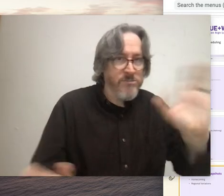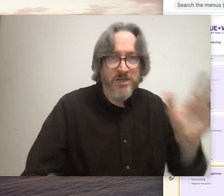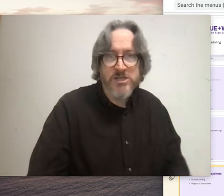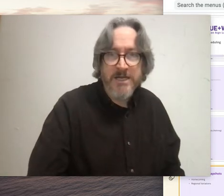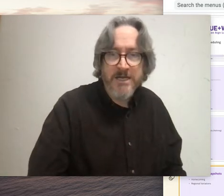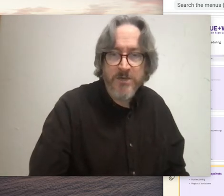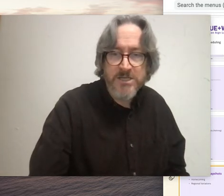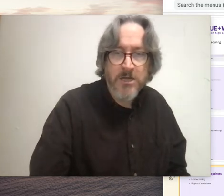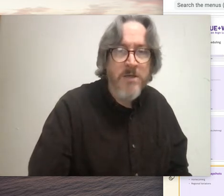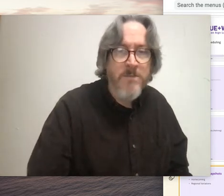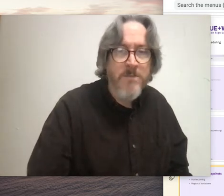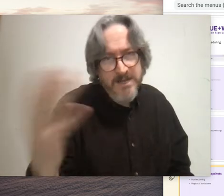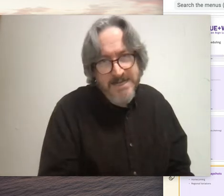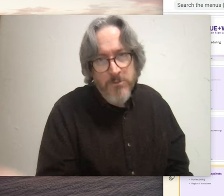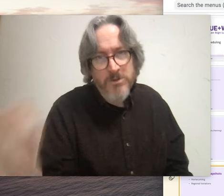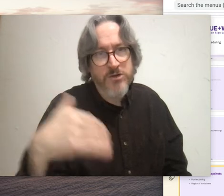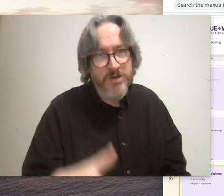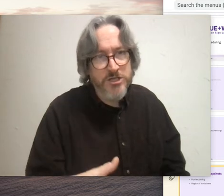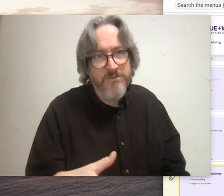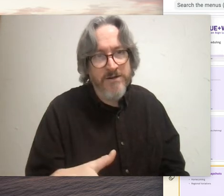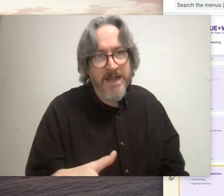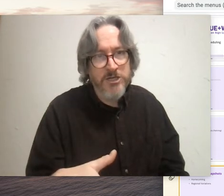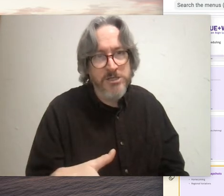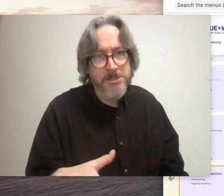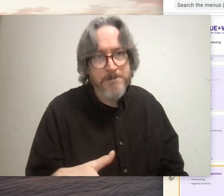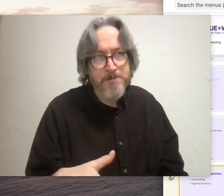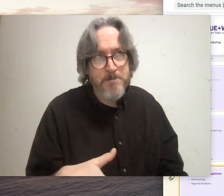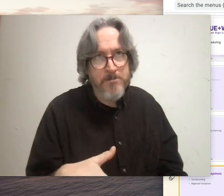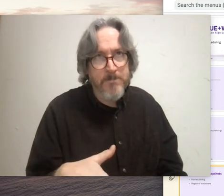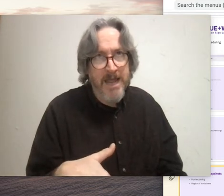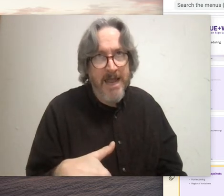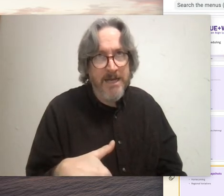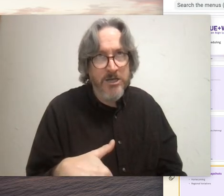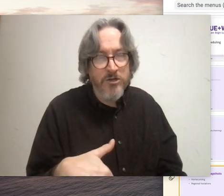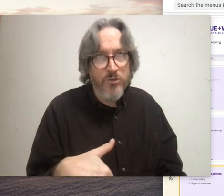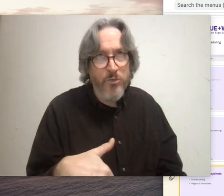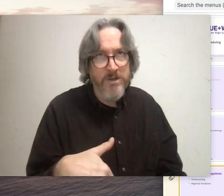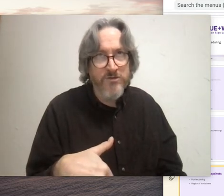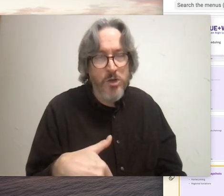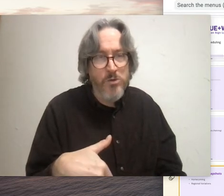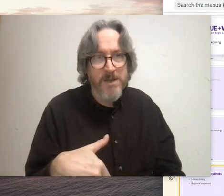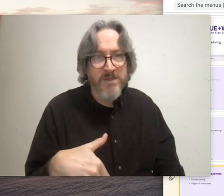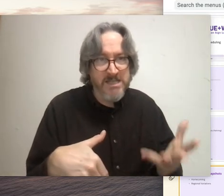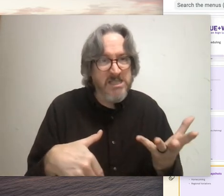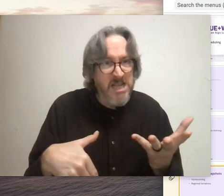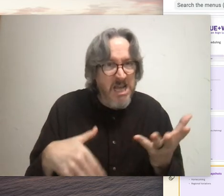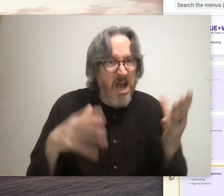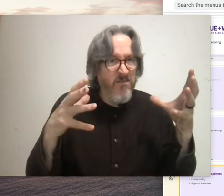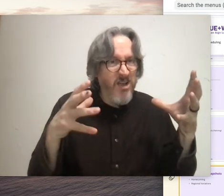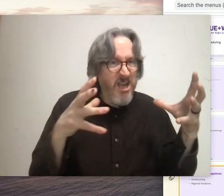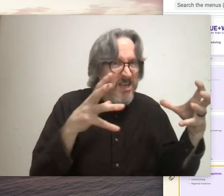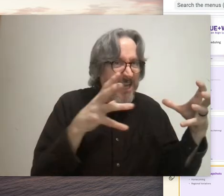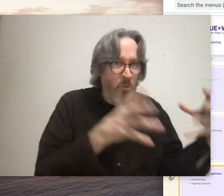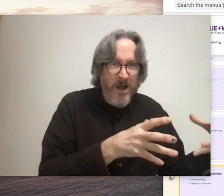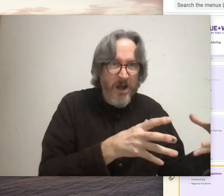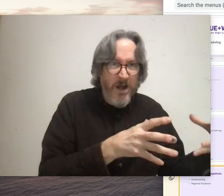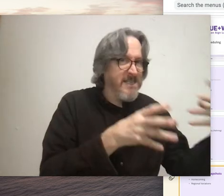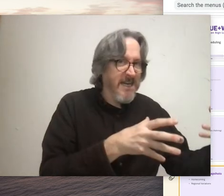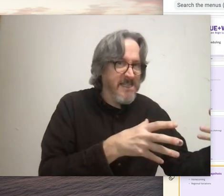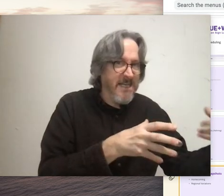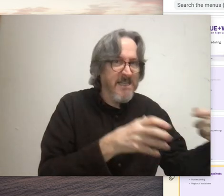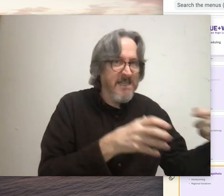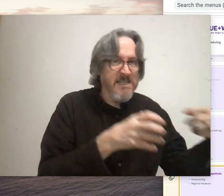Okay, so that's all I need to really talk. The second one is on regional variations. And we've shown some things of in one